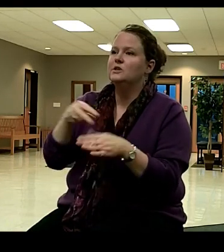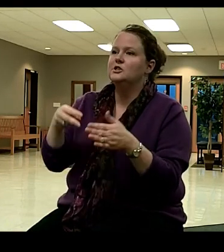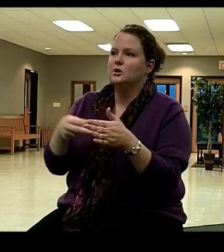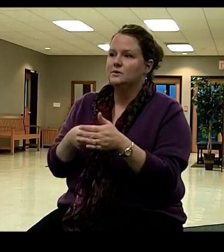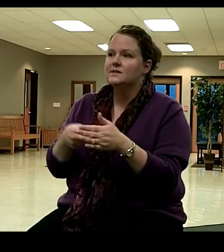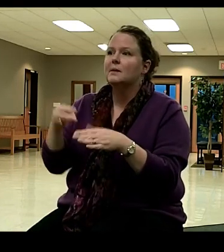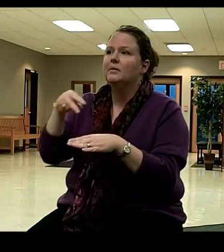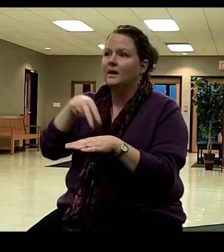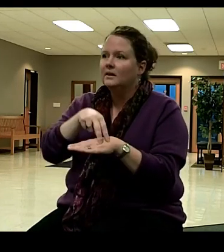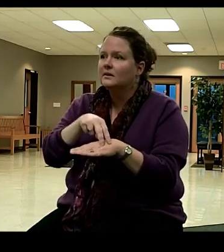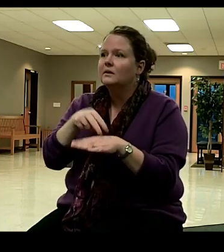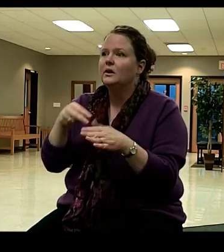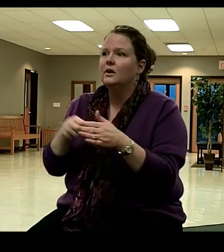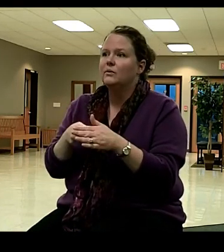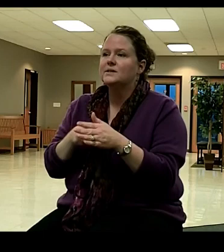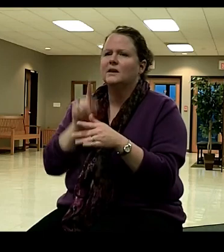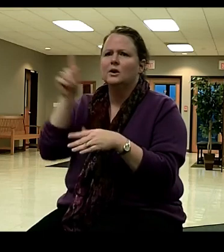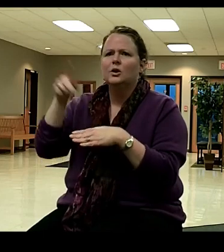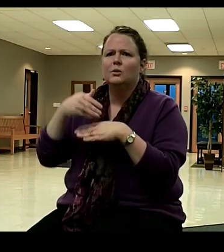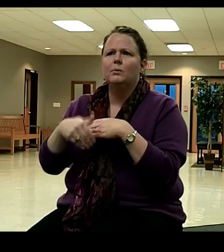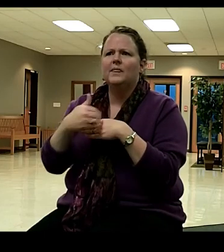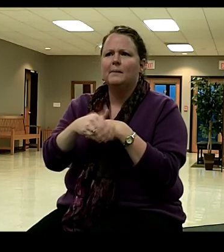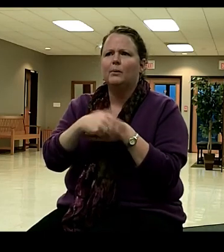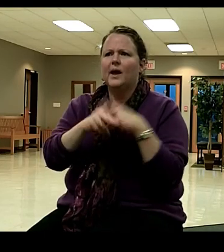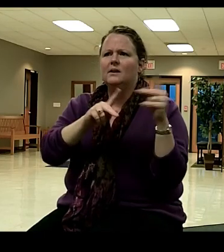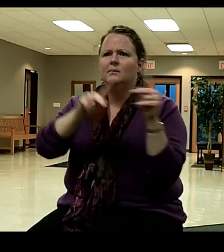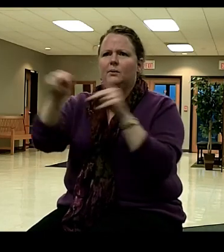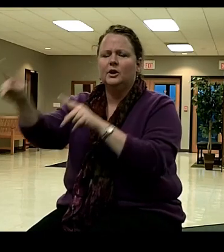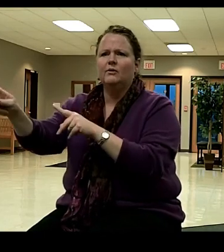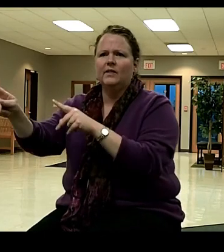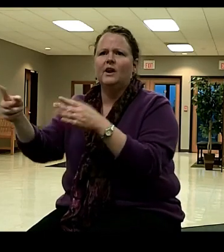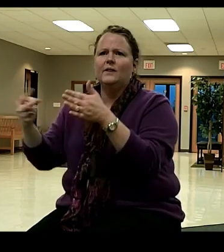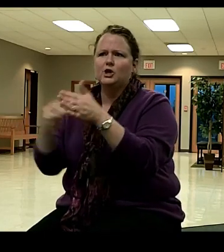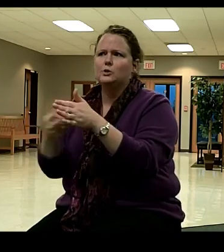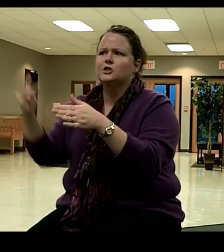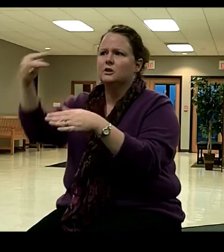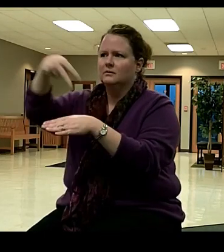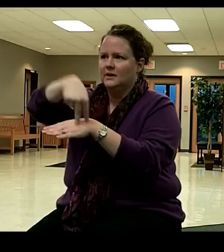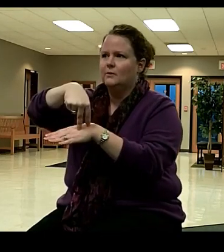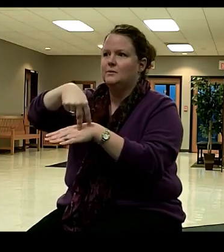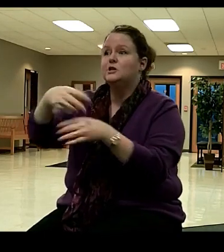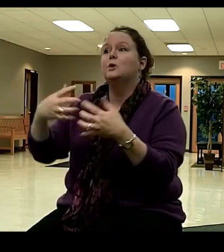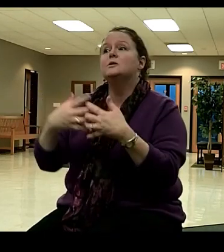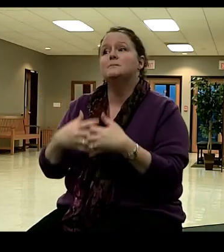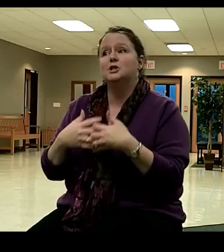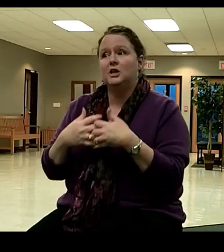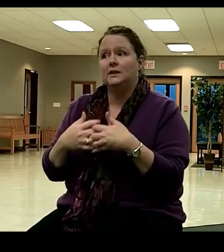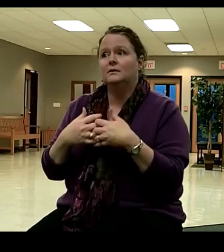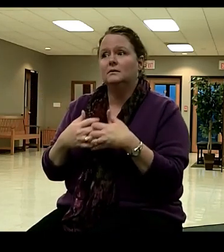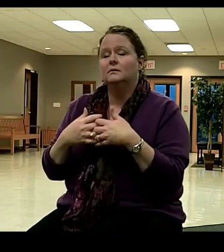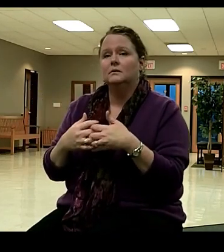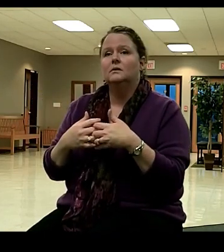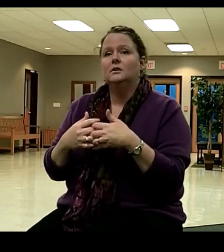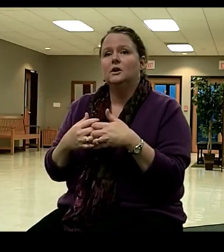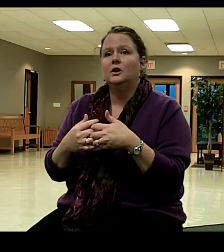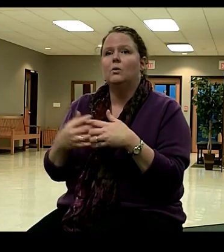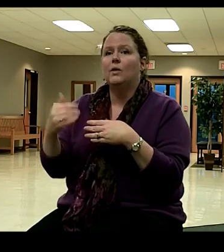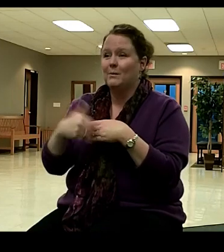to toast something, you know, if we say, put that bread, put it over there in the toaster, then it would be toast machine. You know, or that